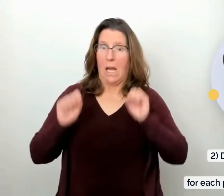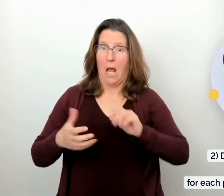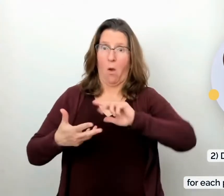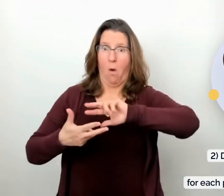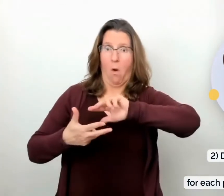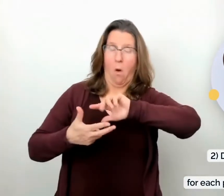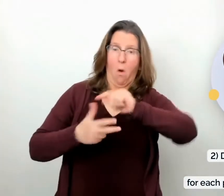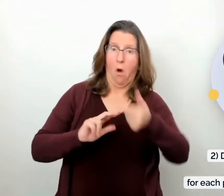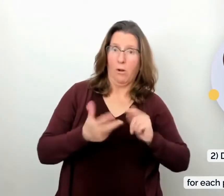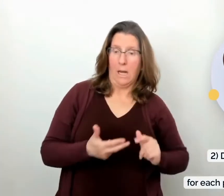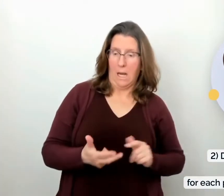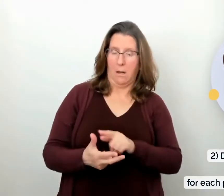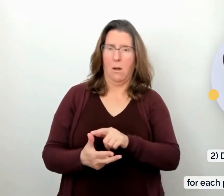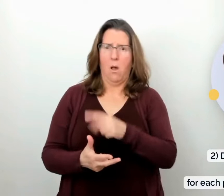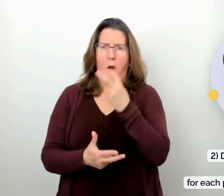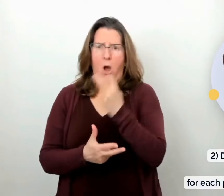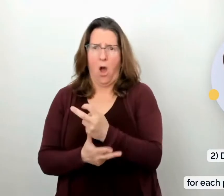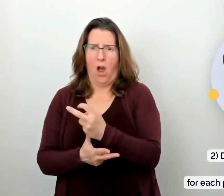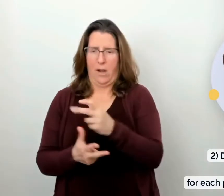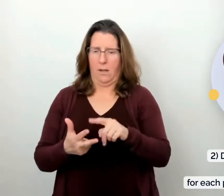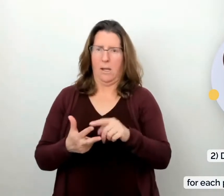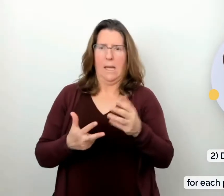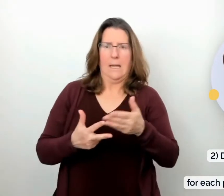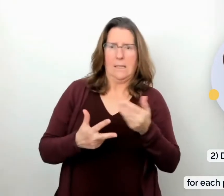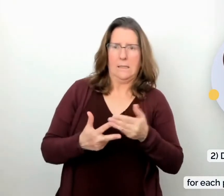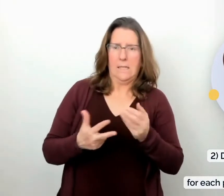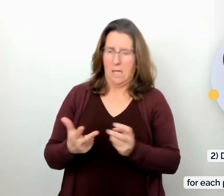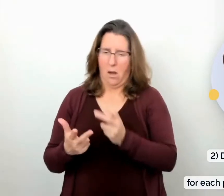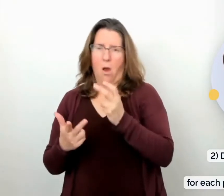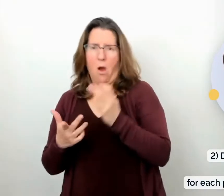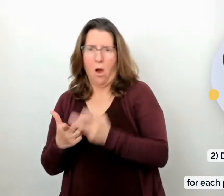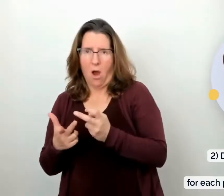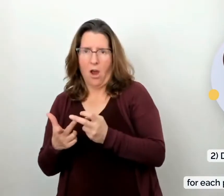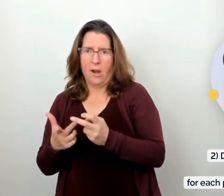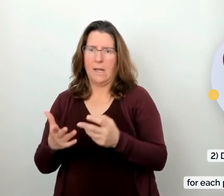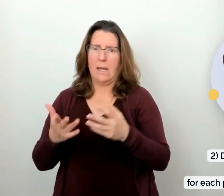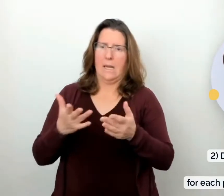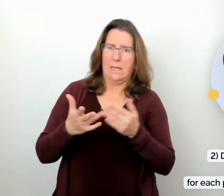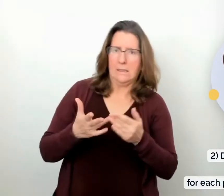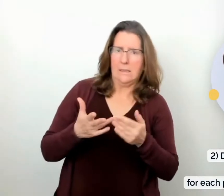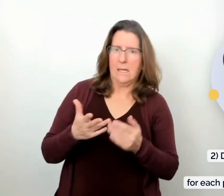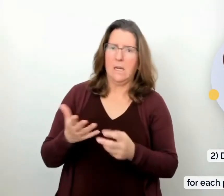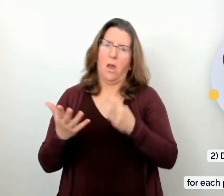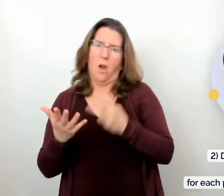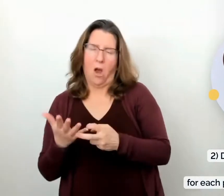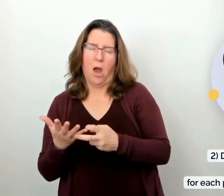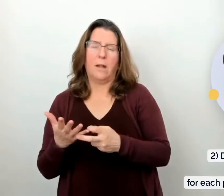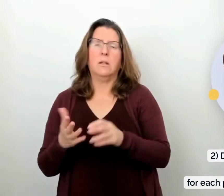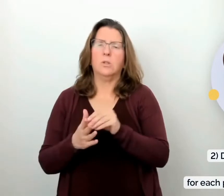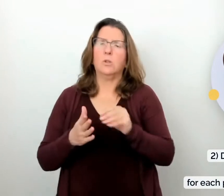can schedule their learning demands to alternate between heavier and lighter demands with each period, they're more